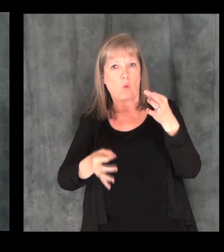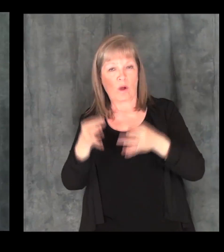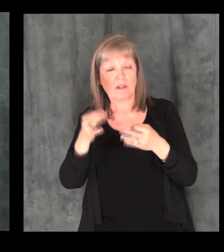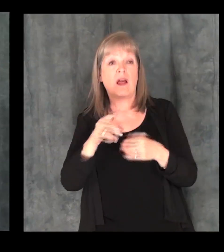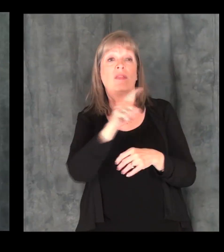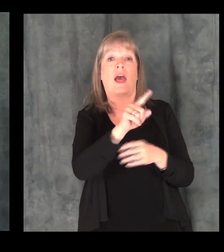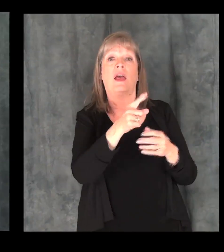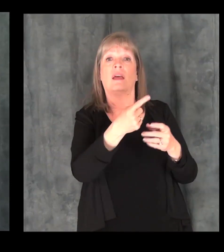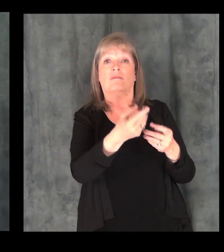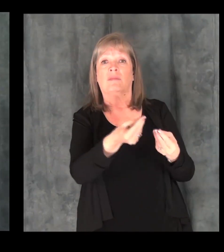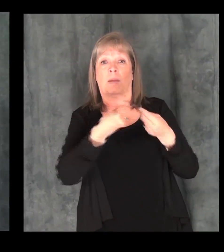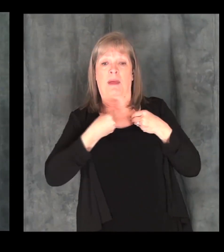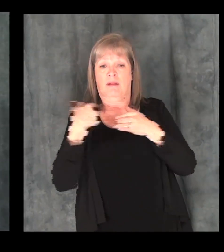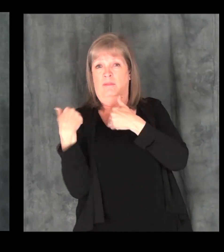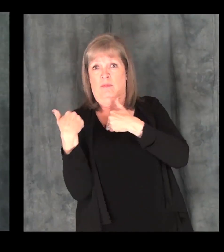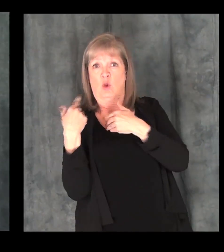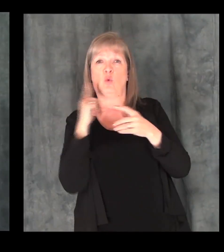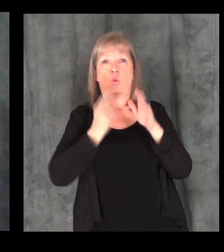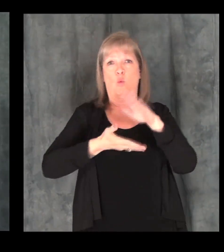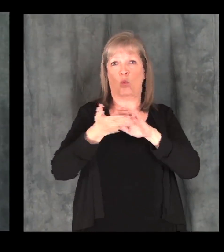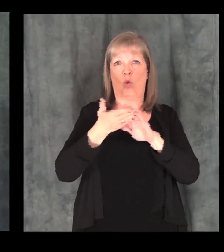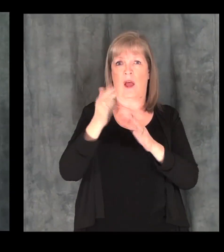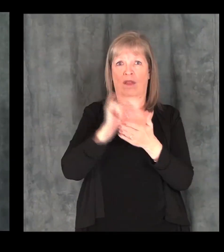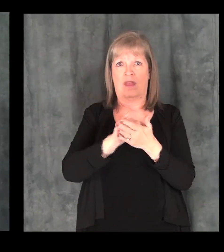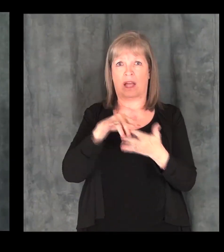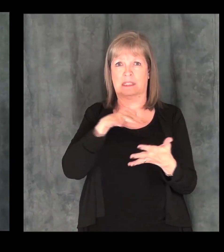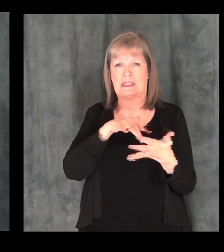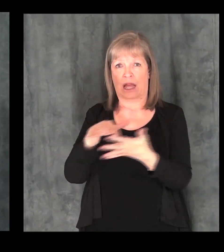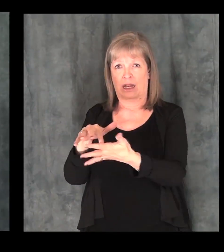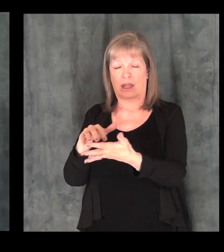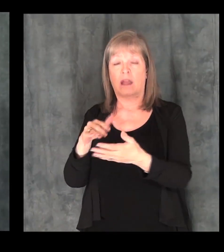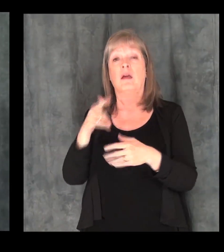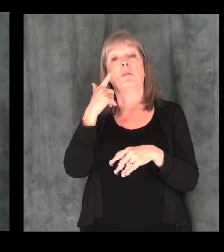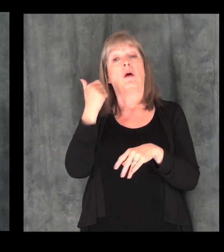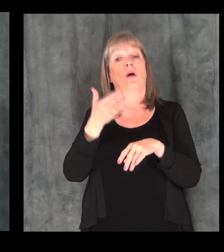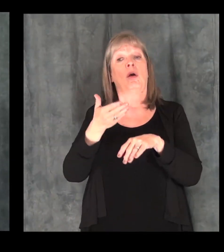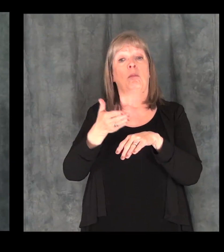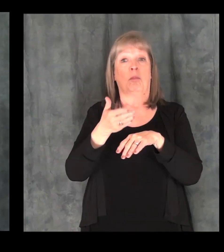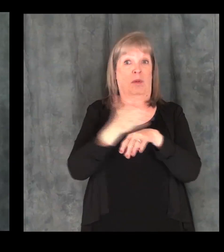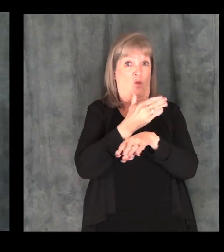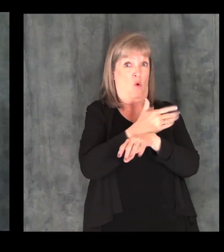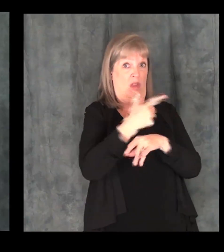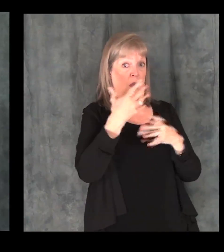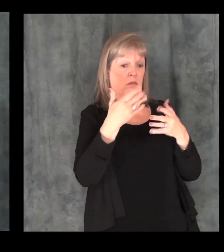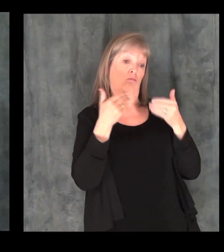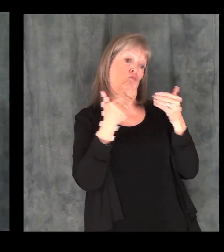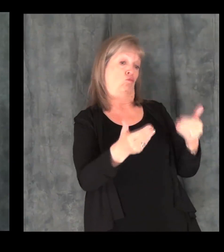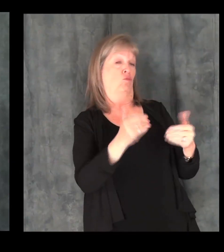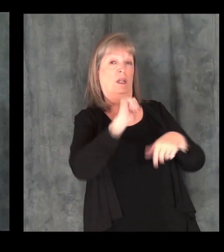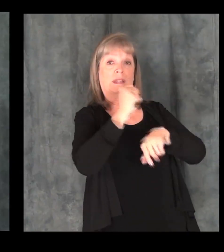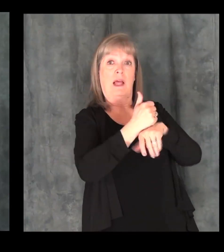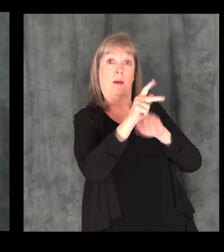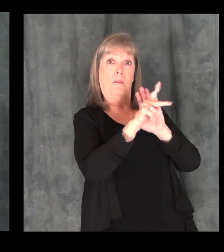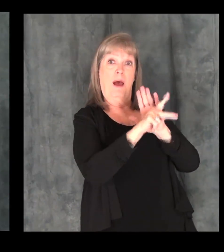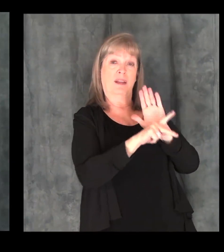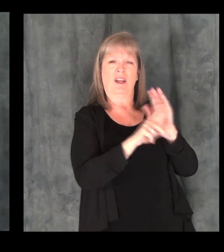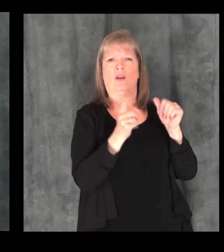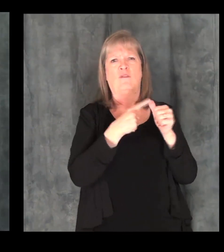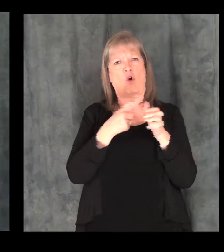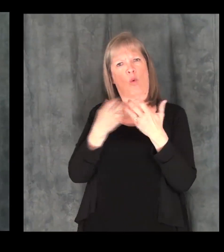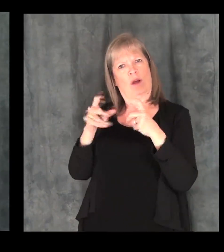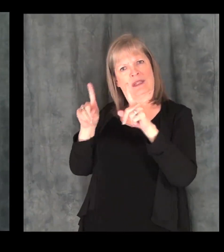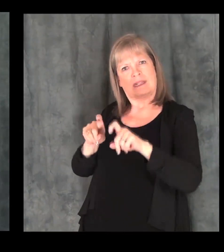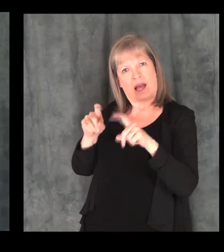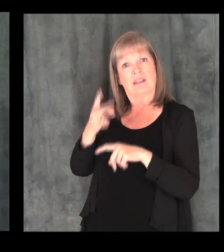to run this study because before they implemented new policy, they actually wanted to test whether it worked,